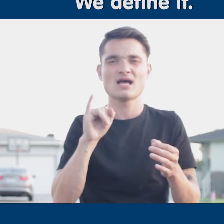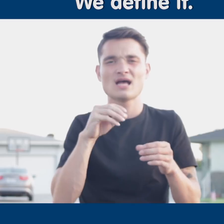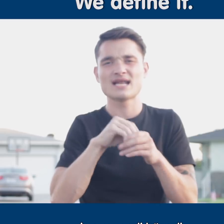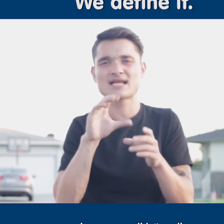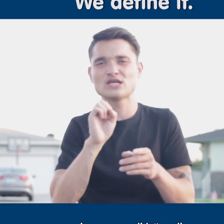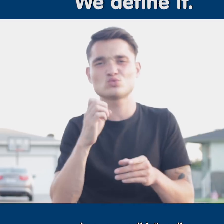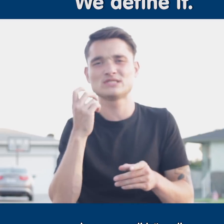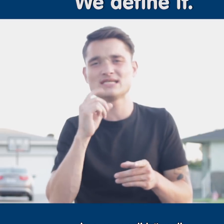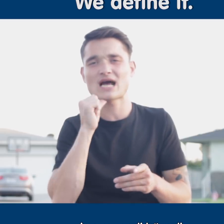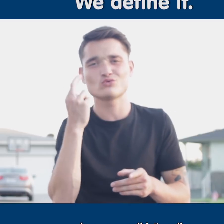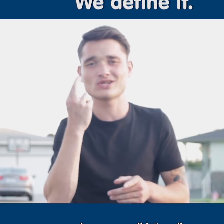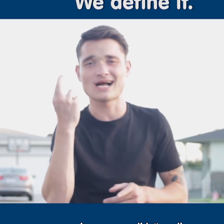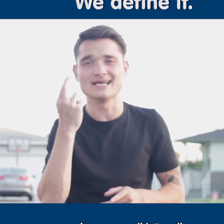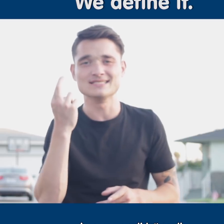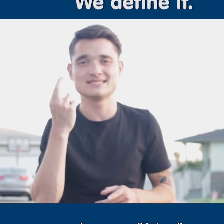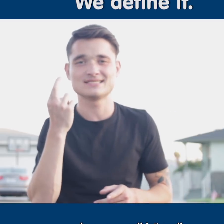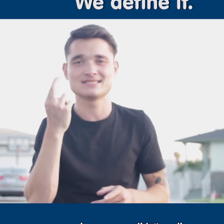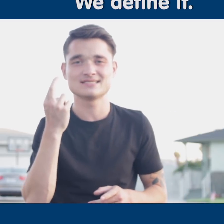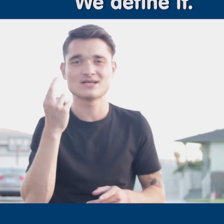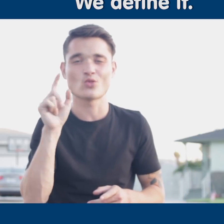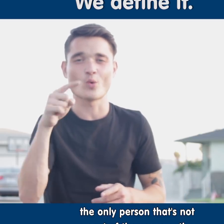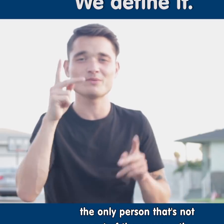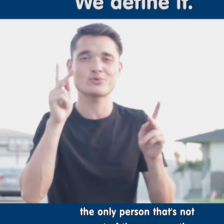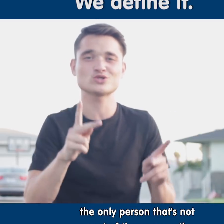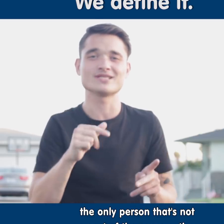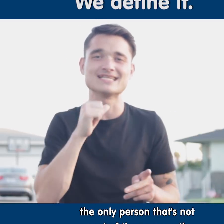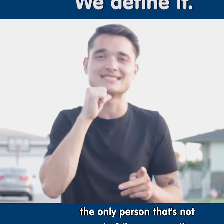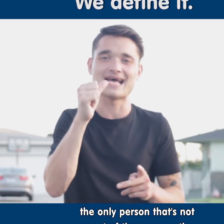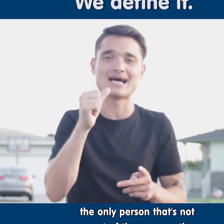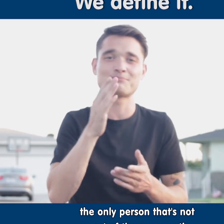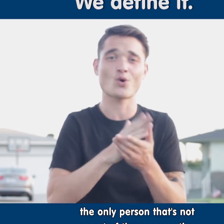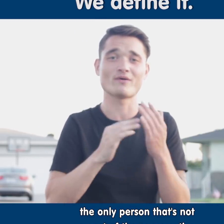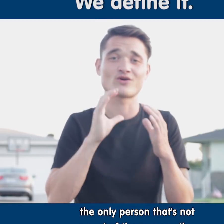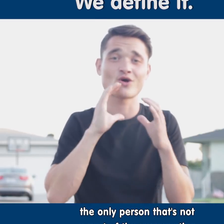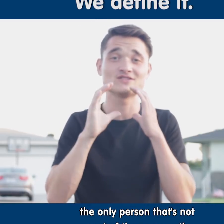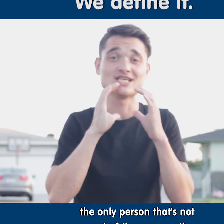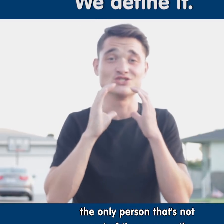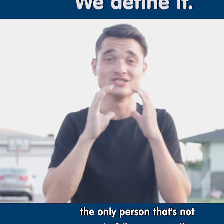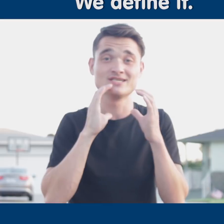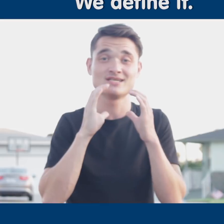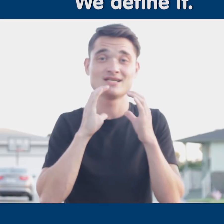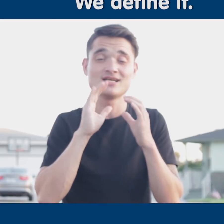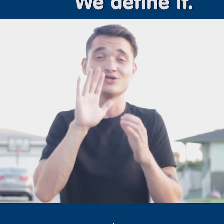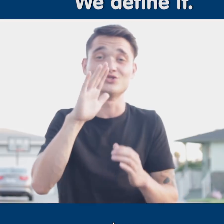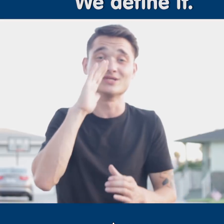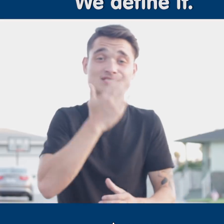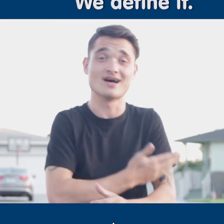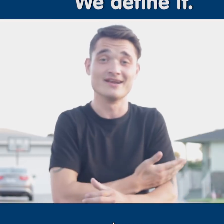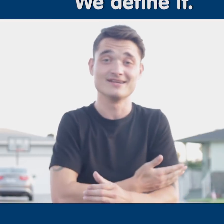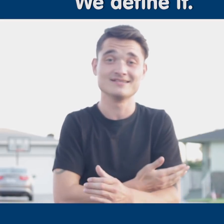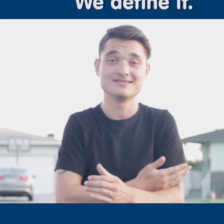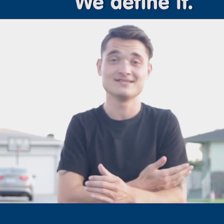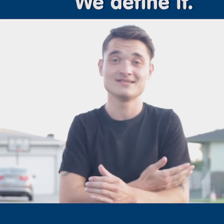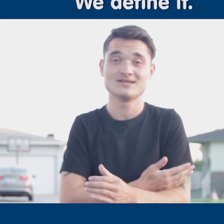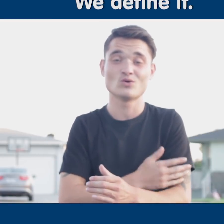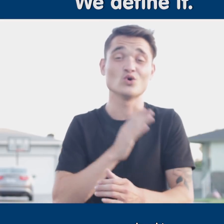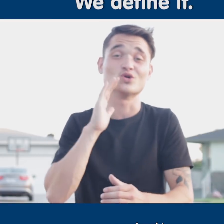In case you didn't realize, the only person that's not part of the conversation is your son or your daughter.